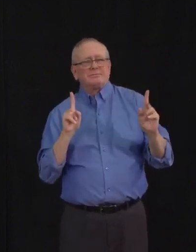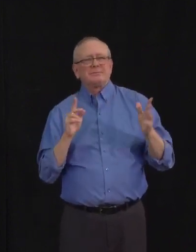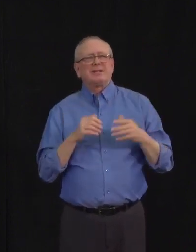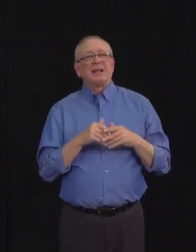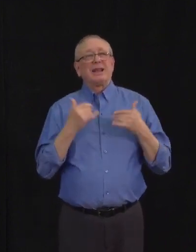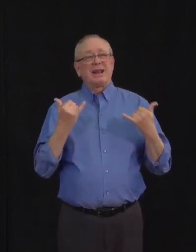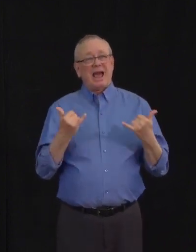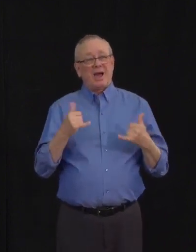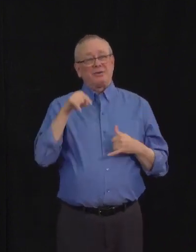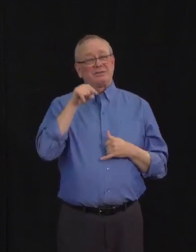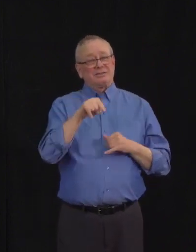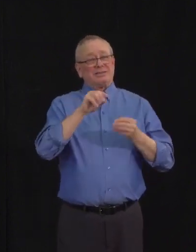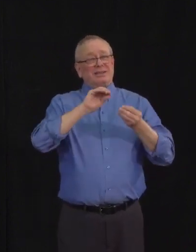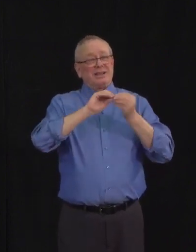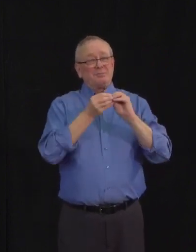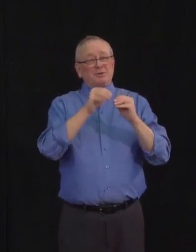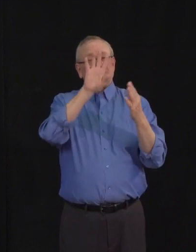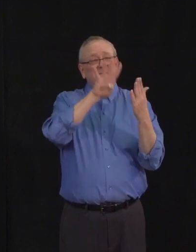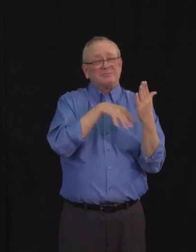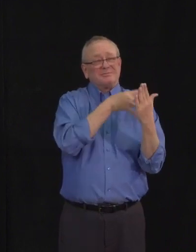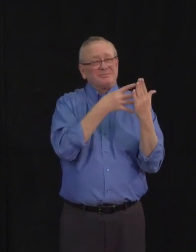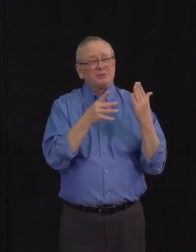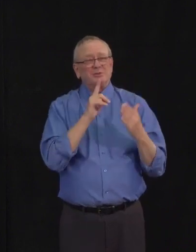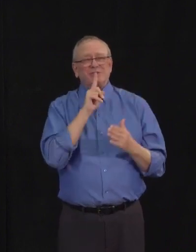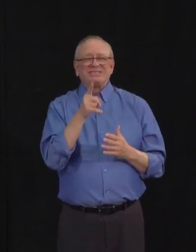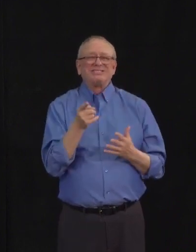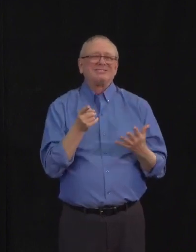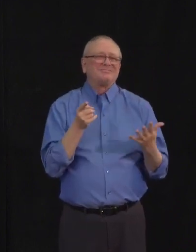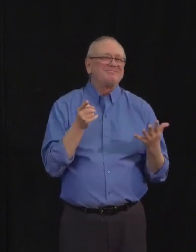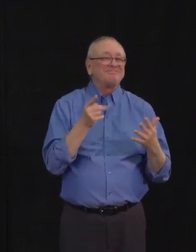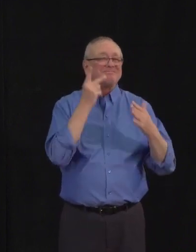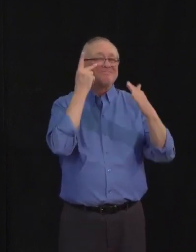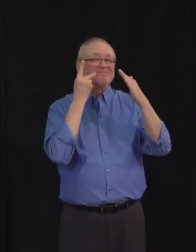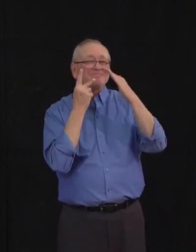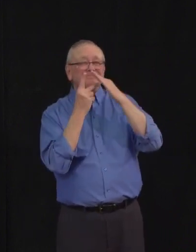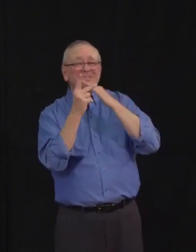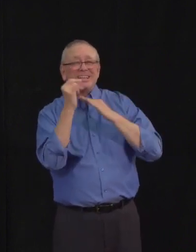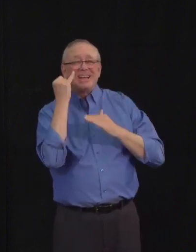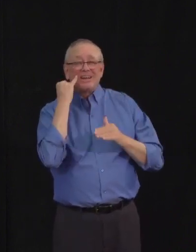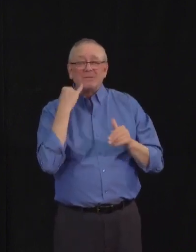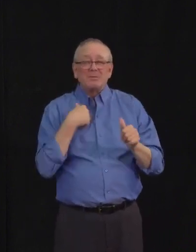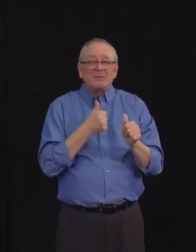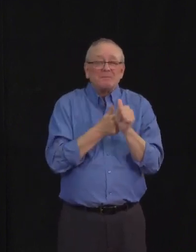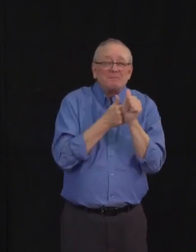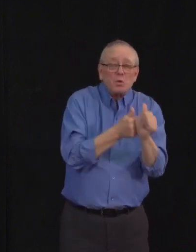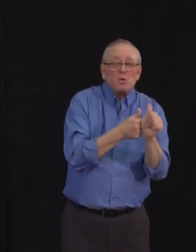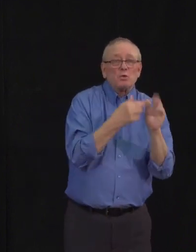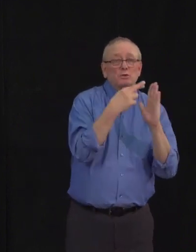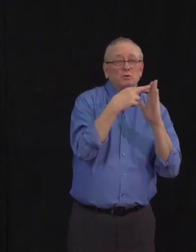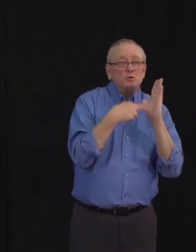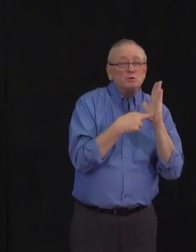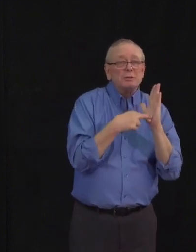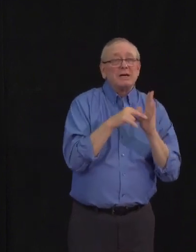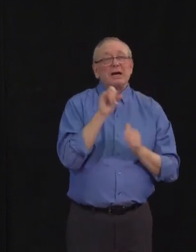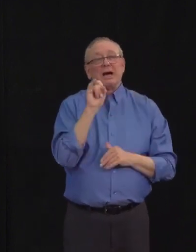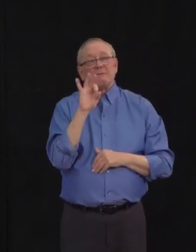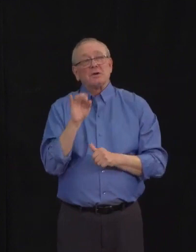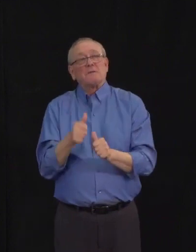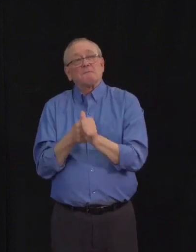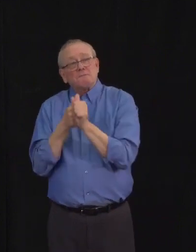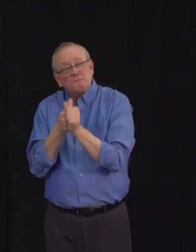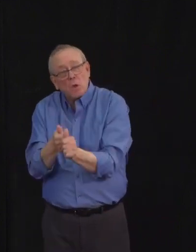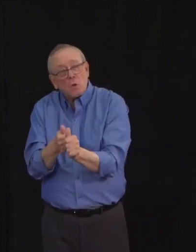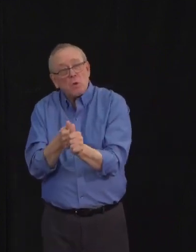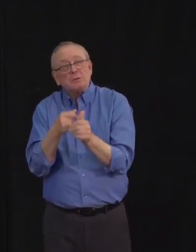depending on our behaviour. So we could adjust the models to say well what happens if it's zero to one cases per